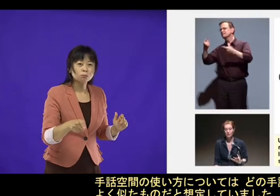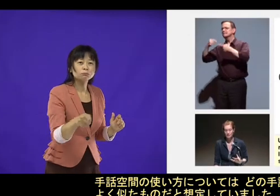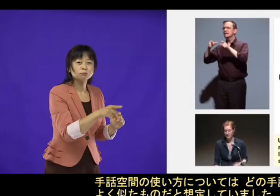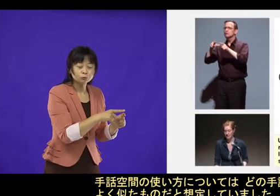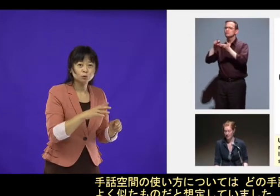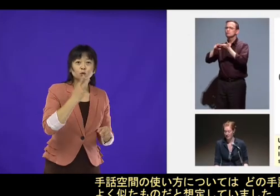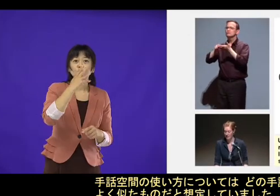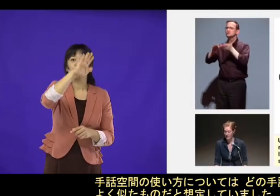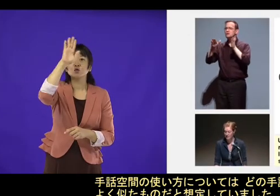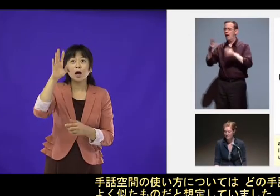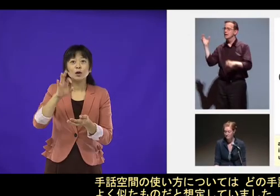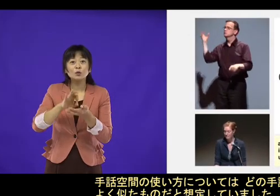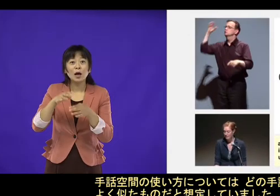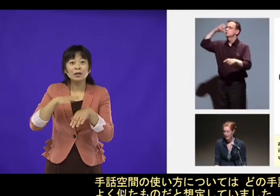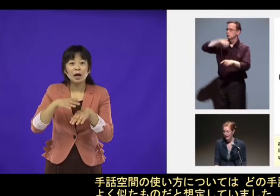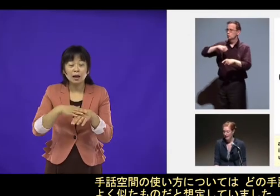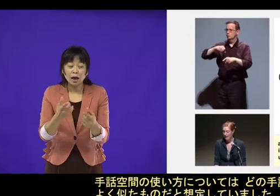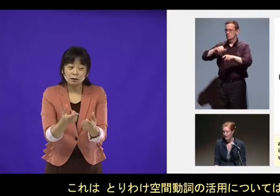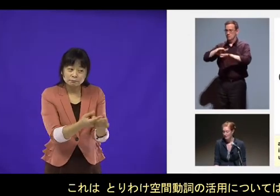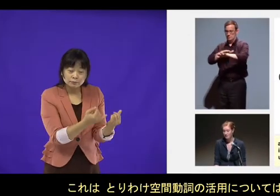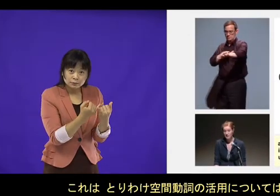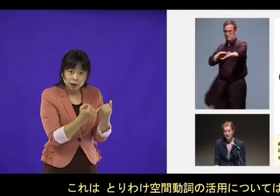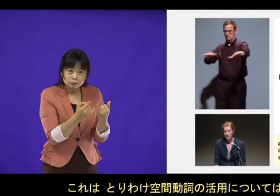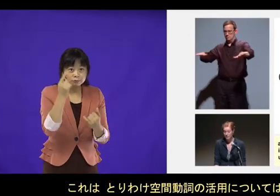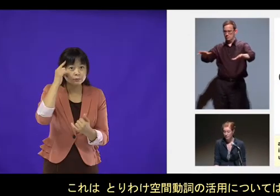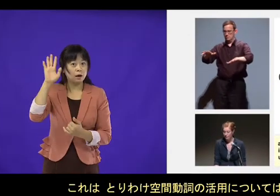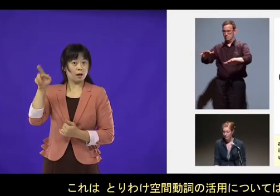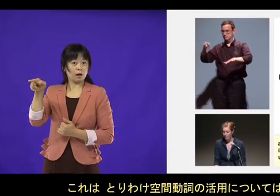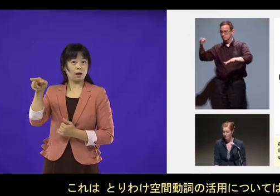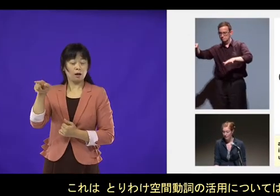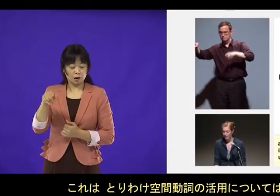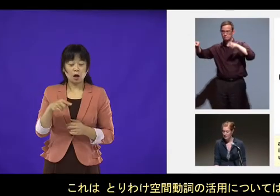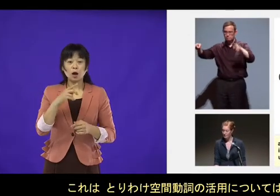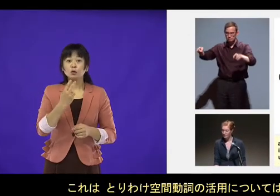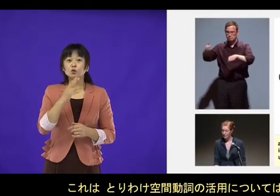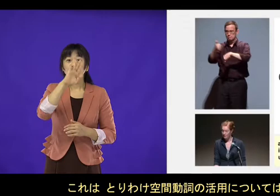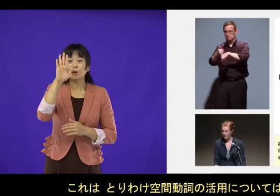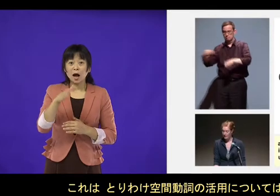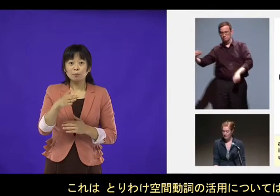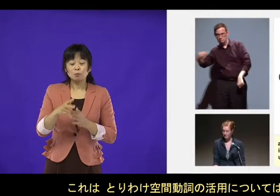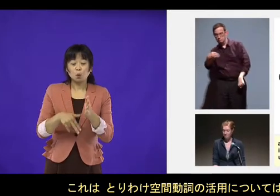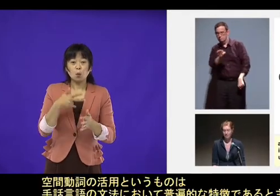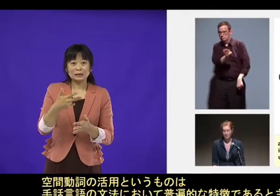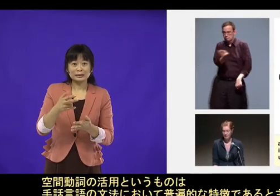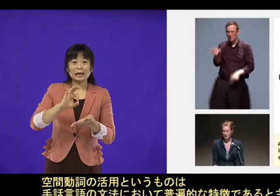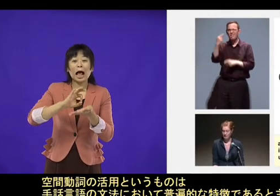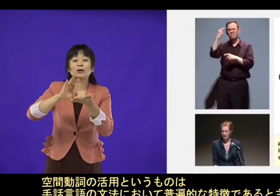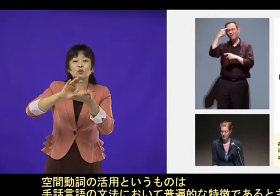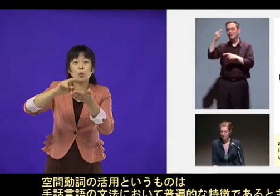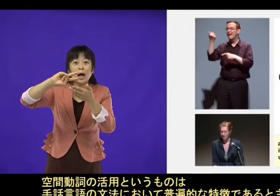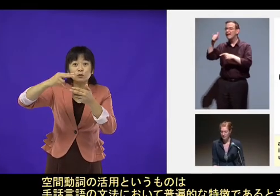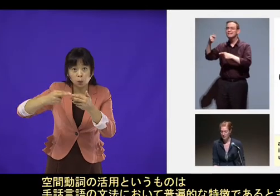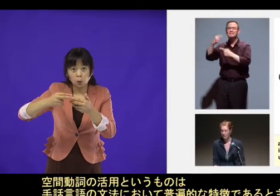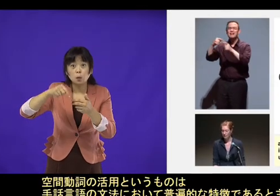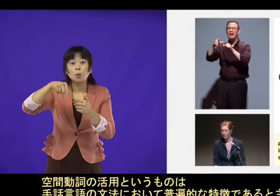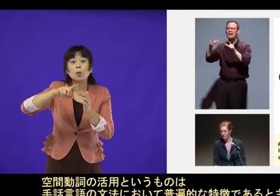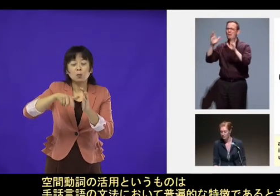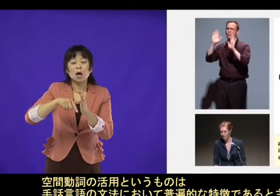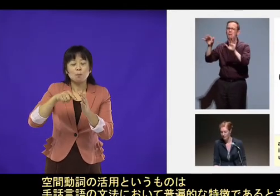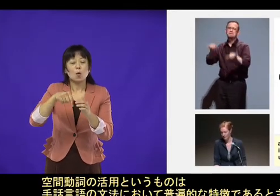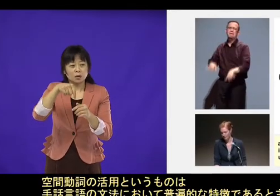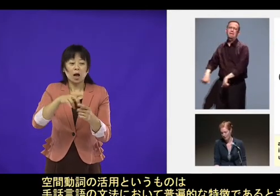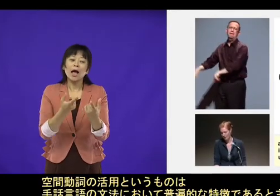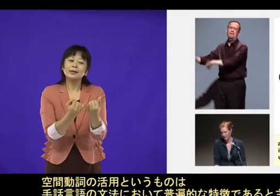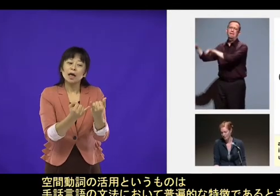in their use of the signing space. And this is particularly true for spatial verb inflection, which has been claimed to be a